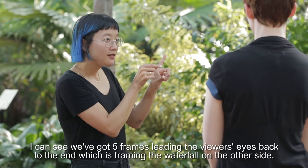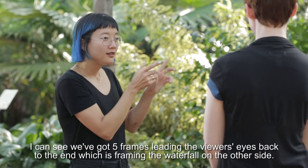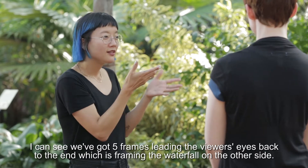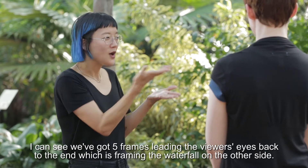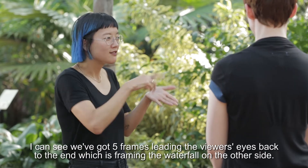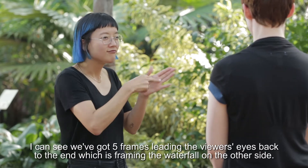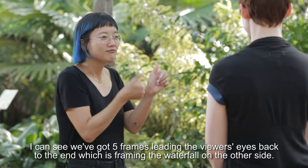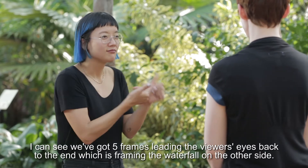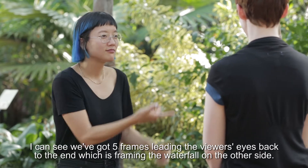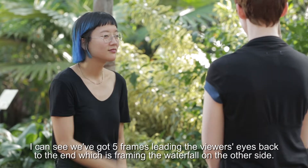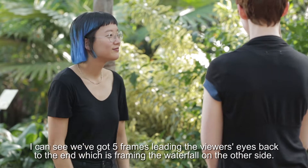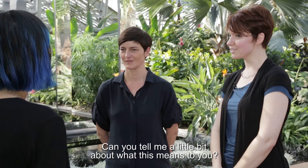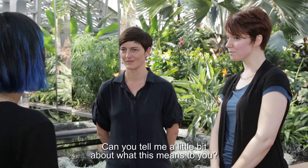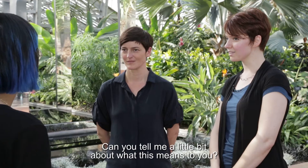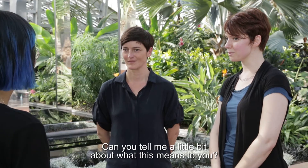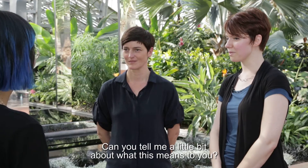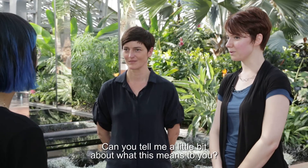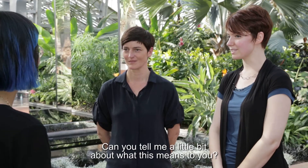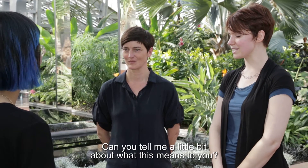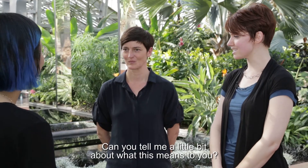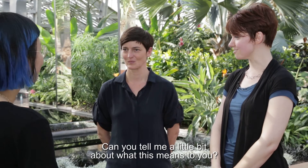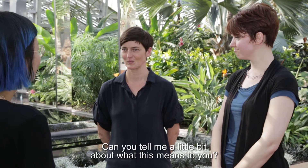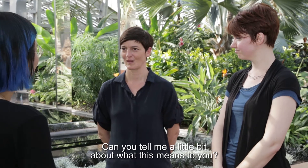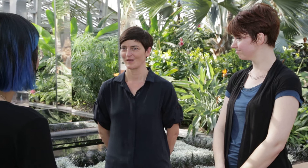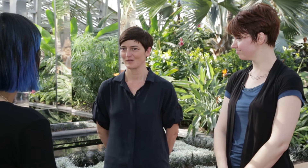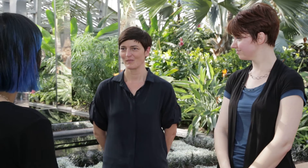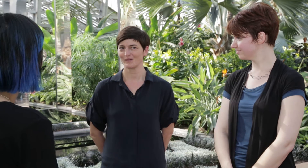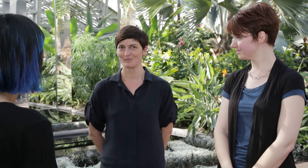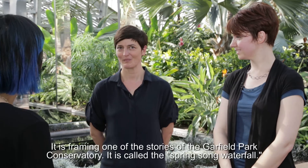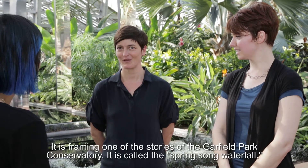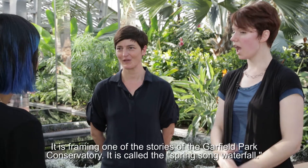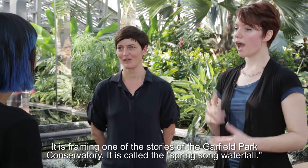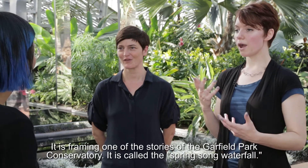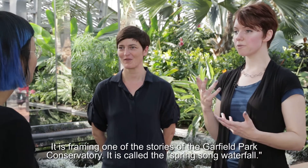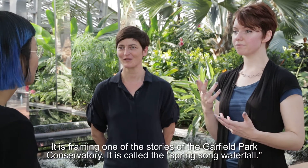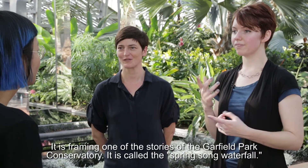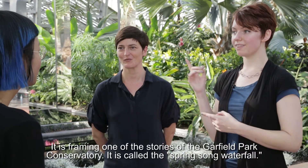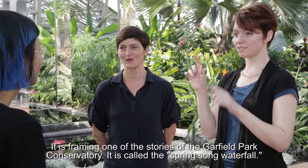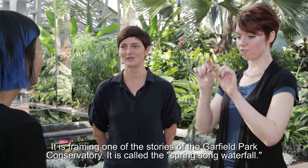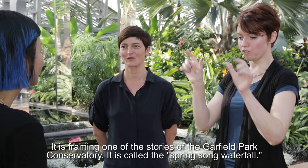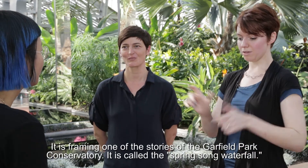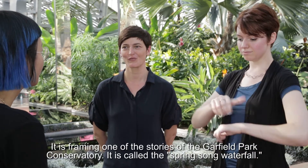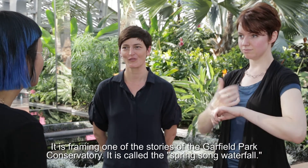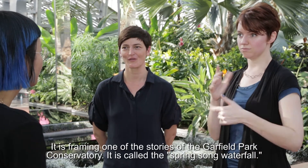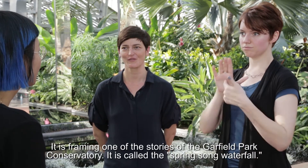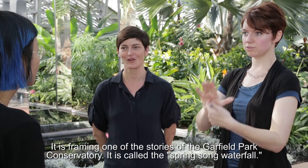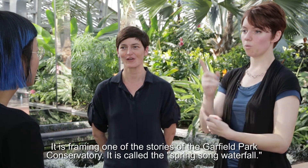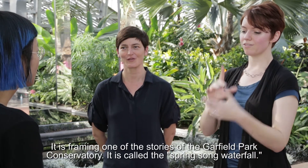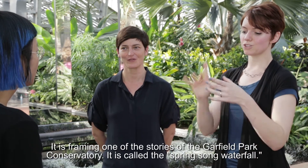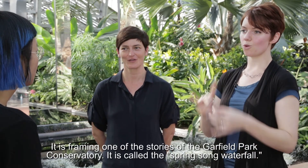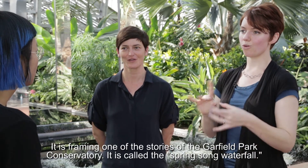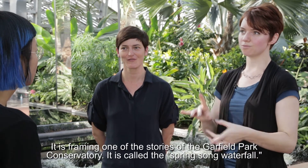is framing the waterfall on the other side. Can you tell me a little bit about what this means to you? It is framing one of the stories